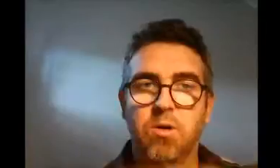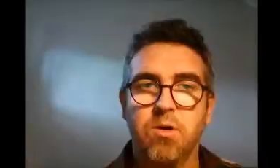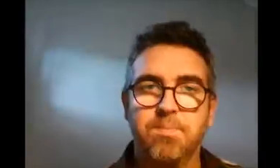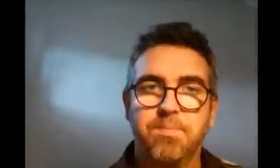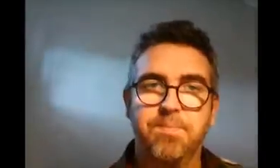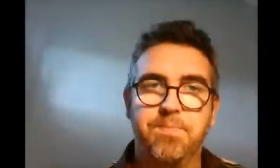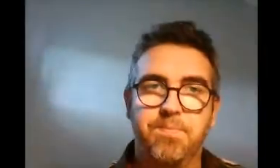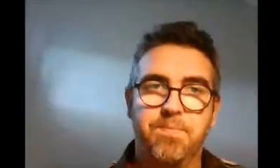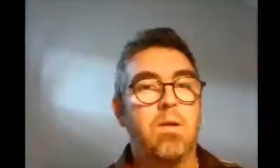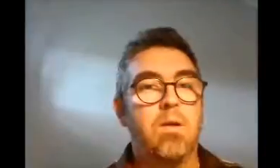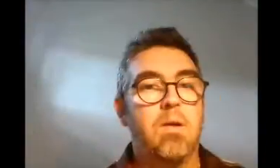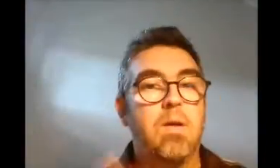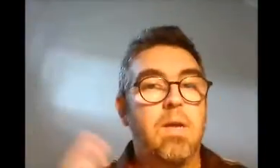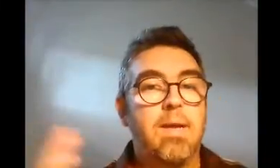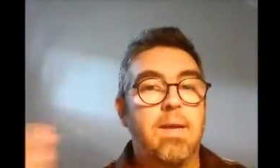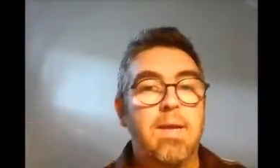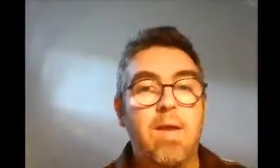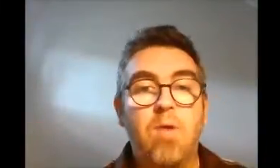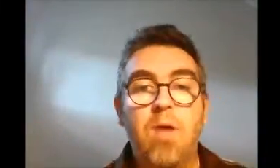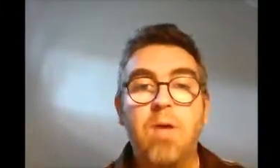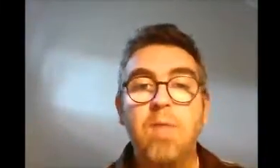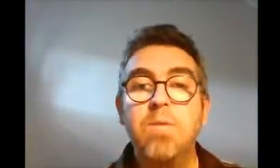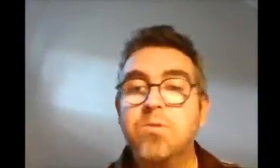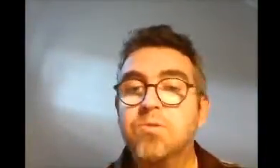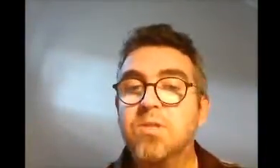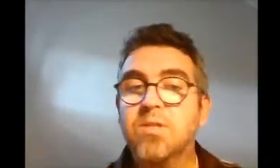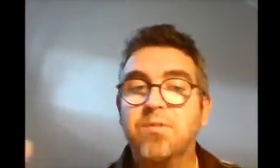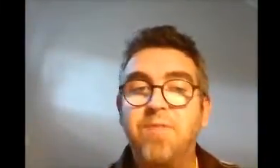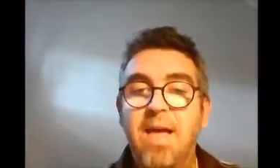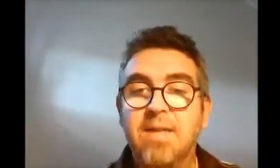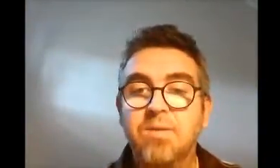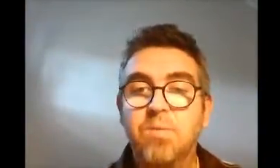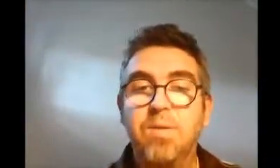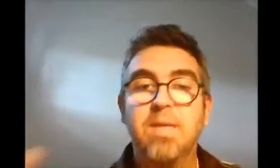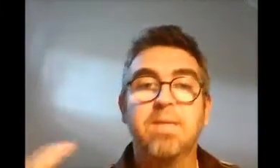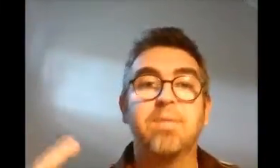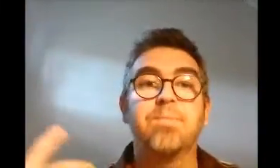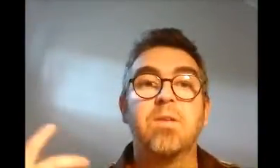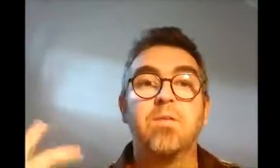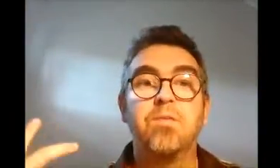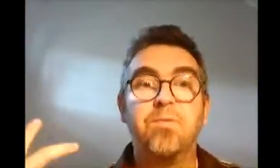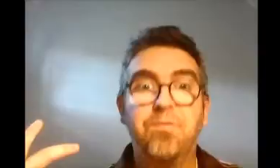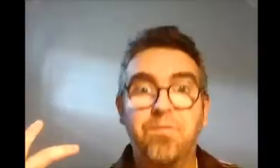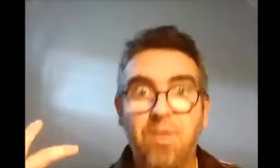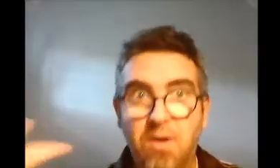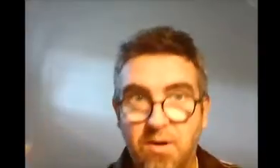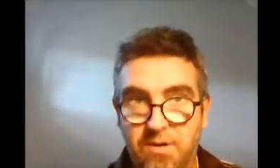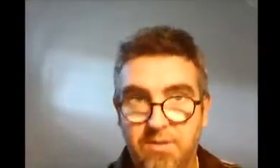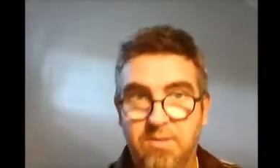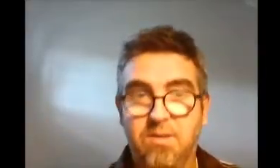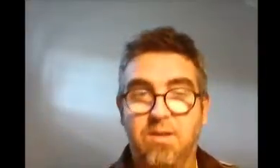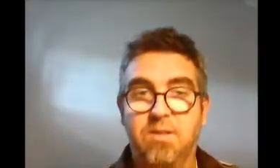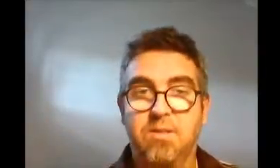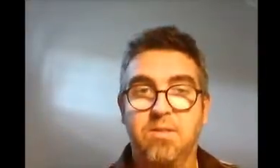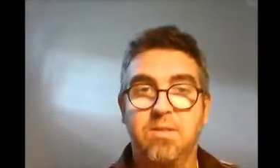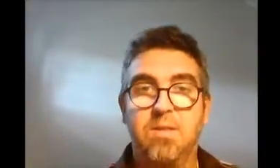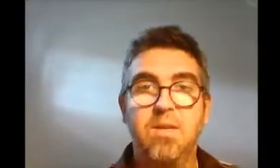smaller. Now, how can we use this effect with far stars? They are